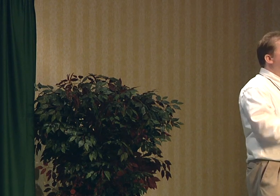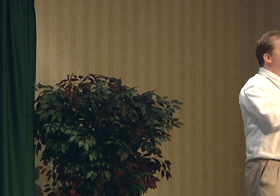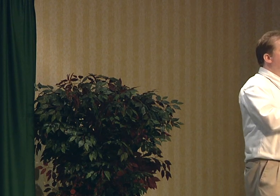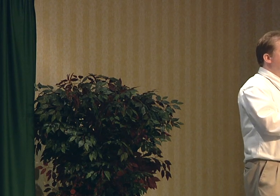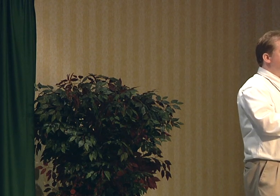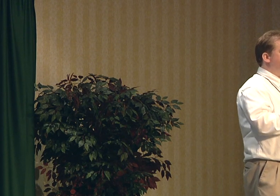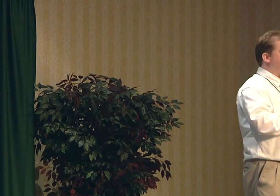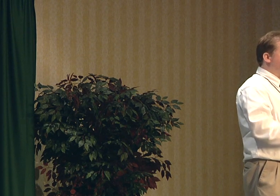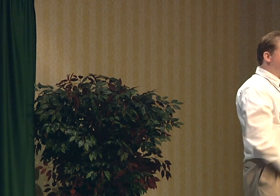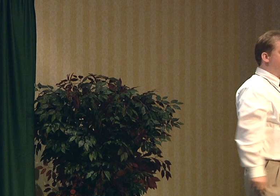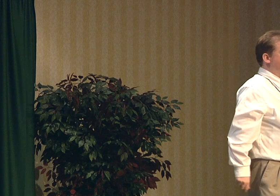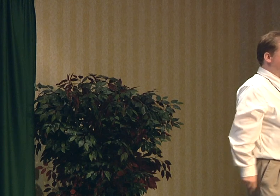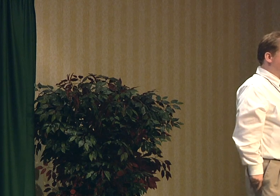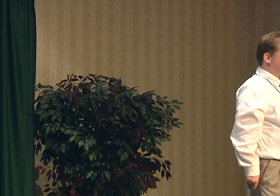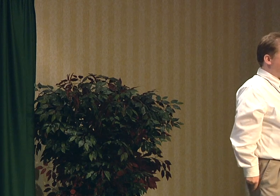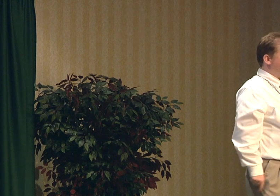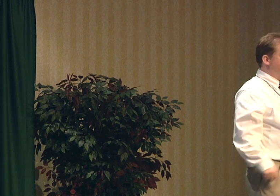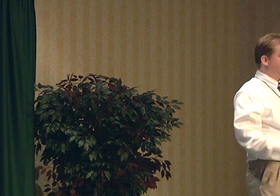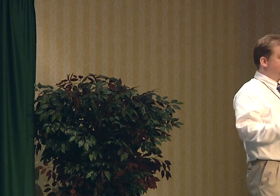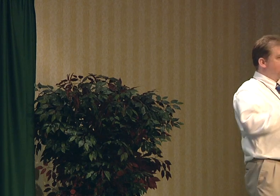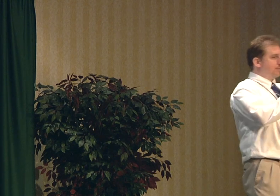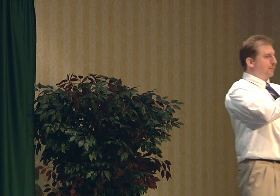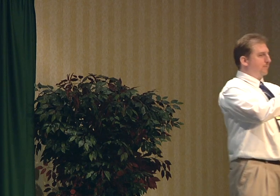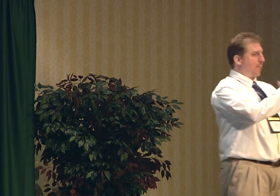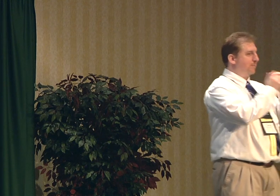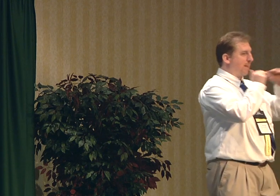clarification. Now that causes pain problems for me as the patient.